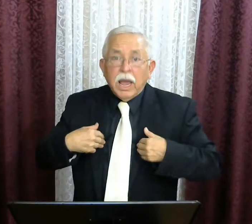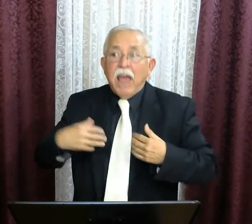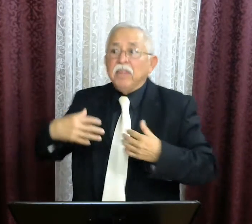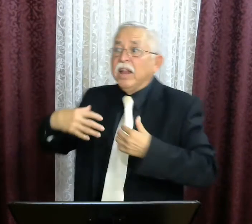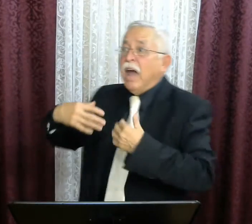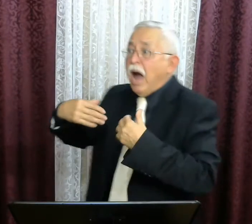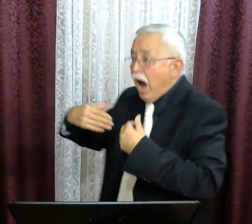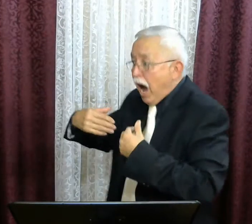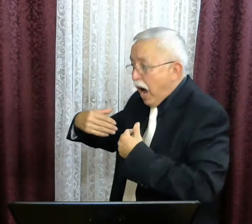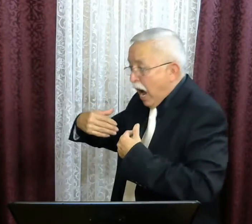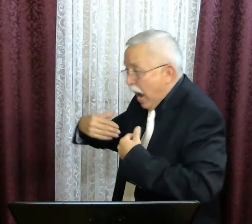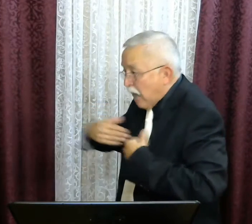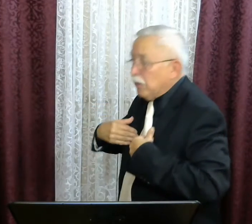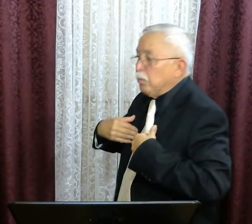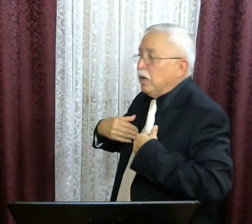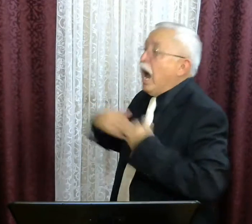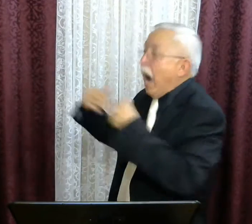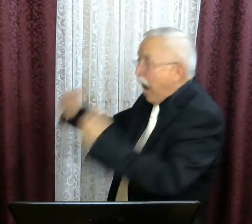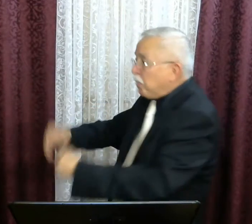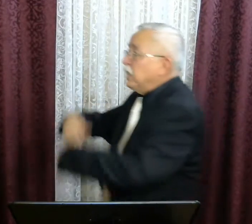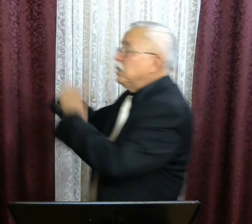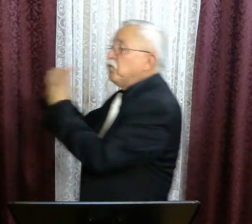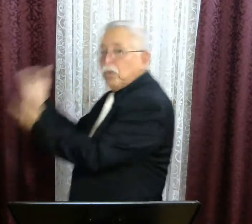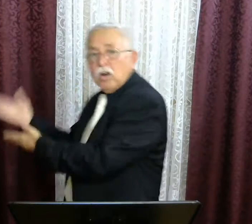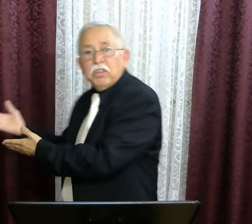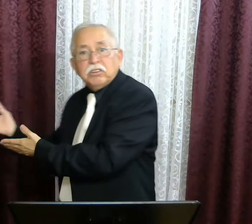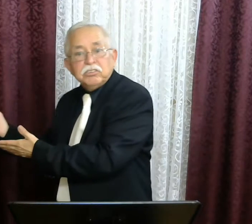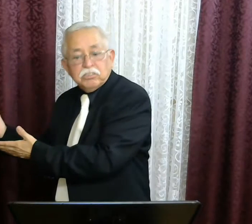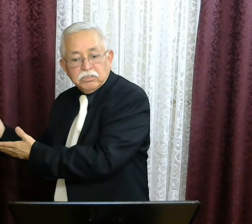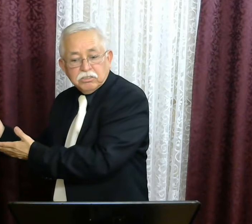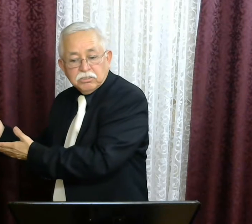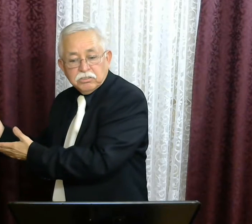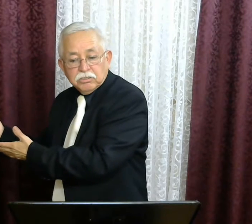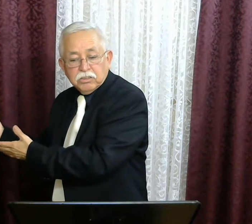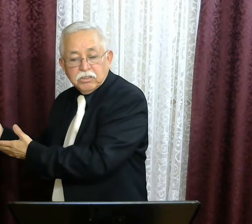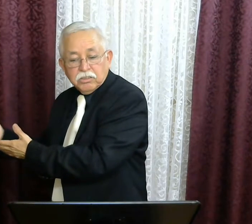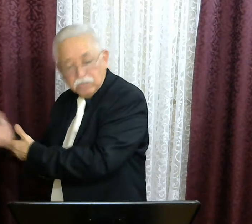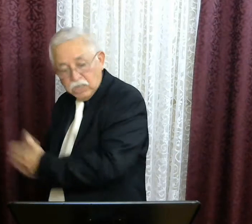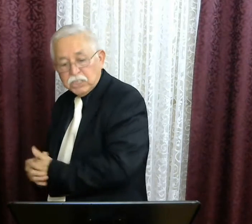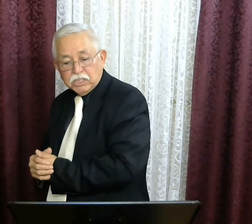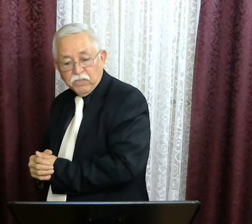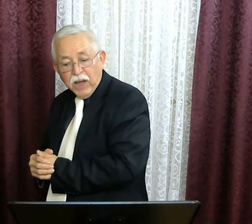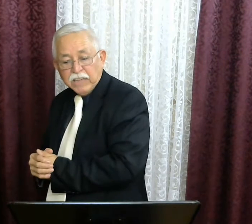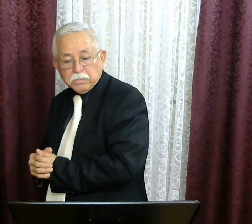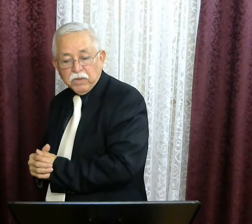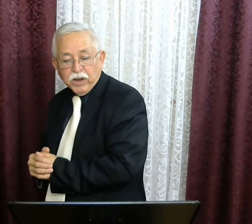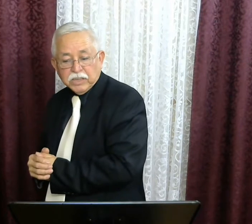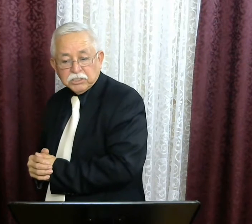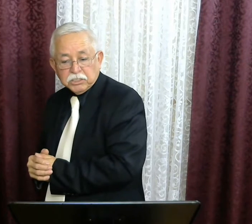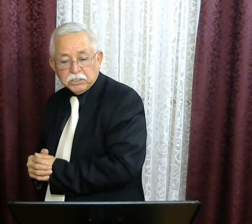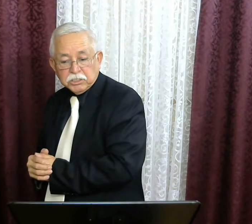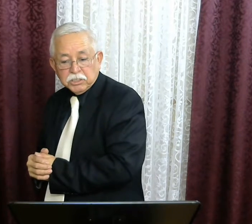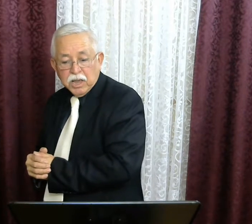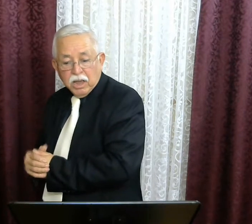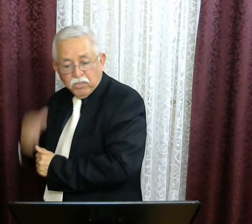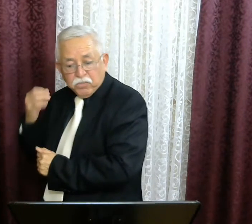then I can be a blessing for others. This is the fact, my friends. In